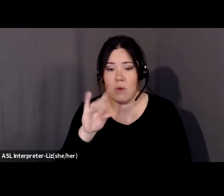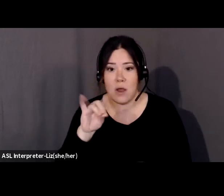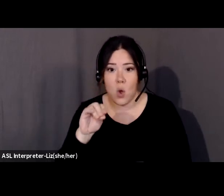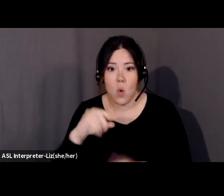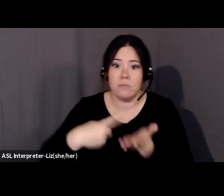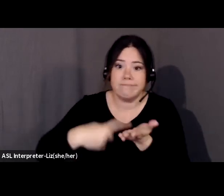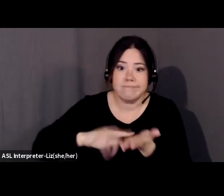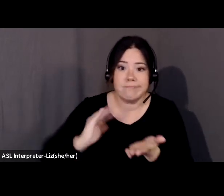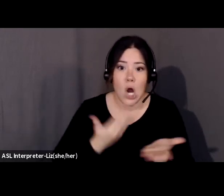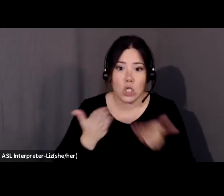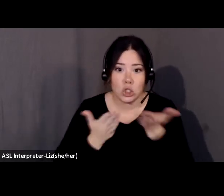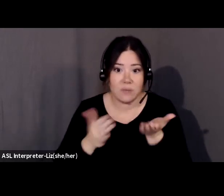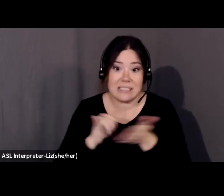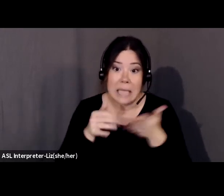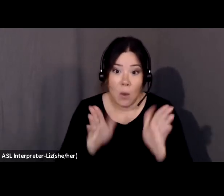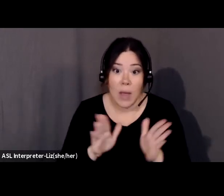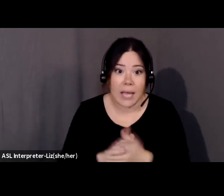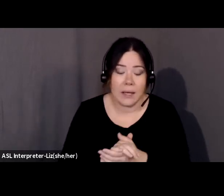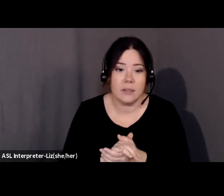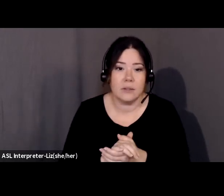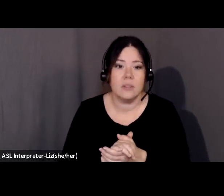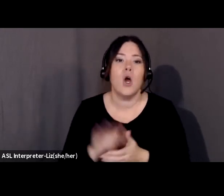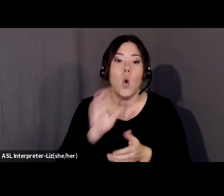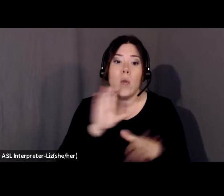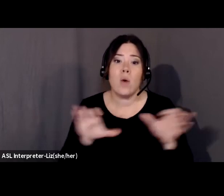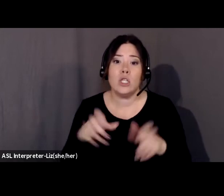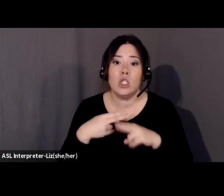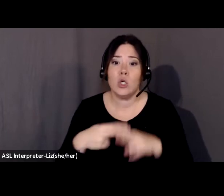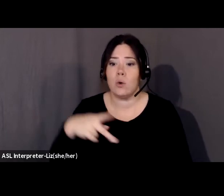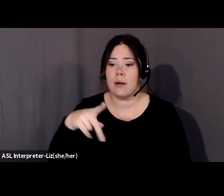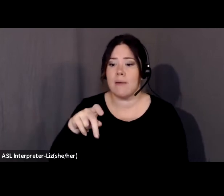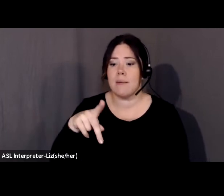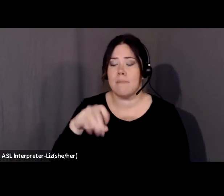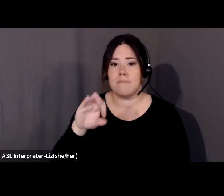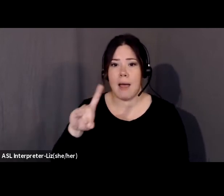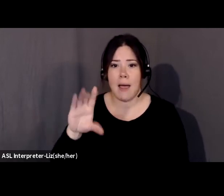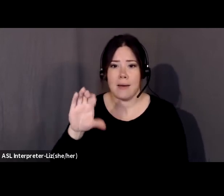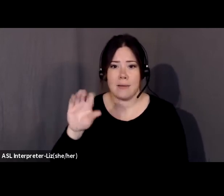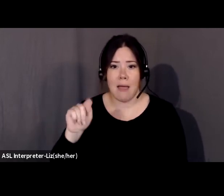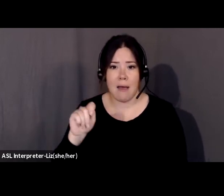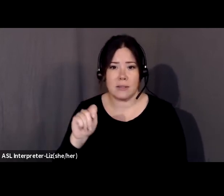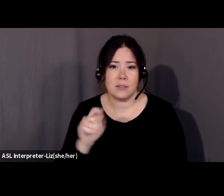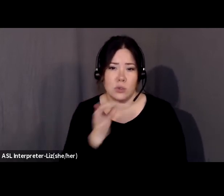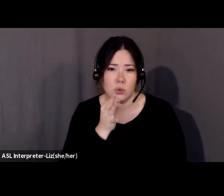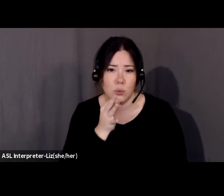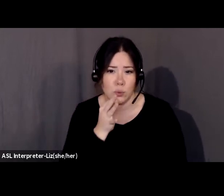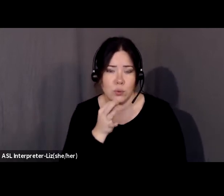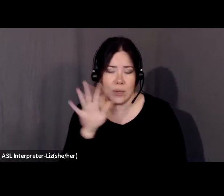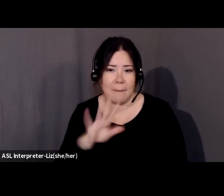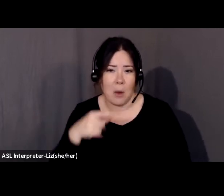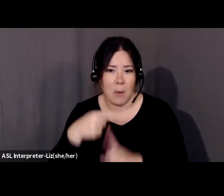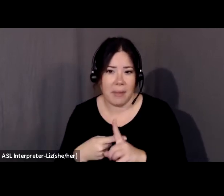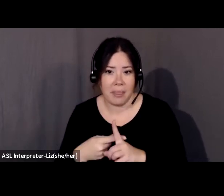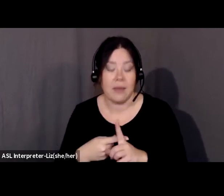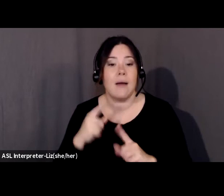way. And we're going to be doing podcasts that's going to be coming up in probably about a month. But I think radio stations,